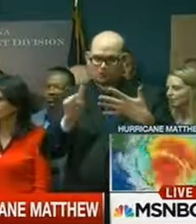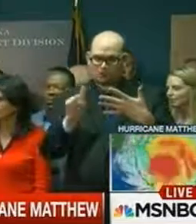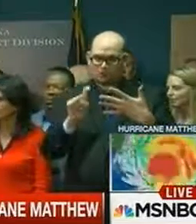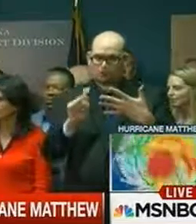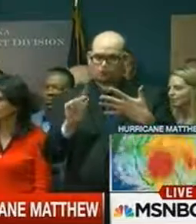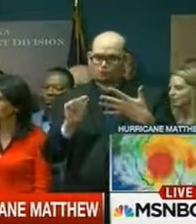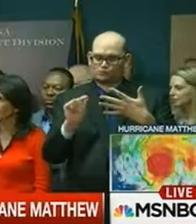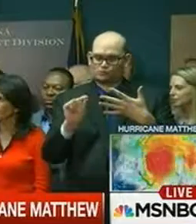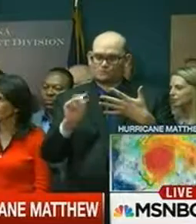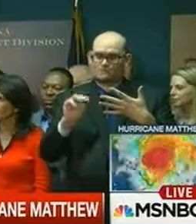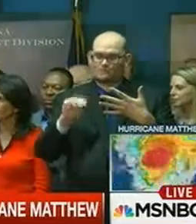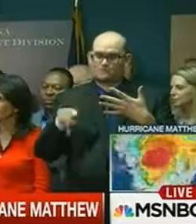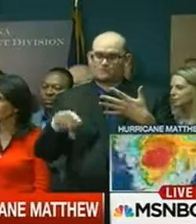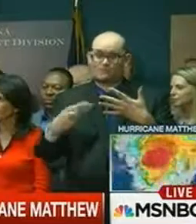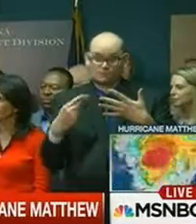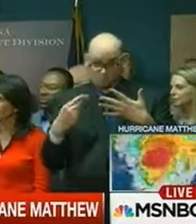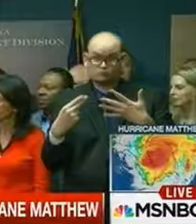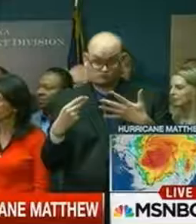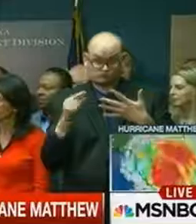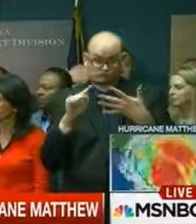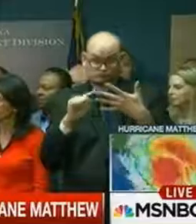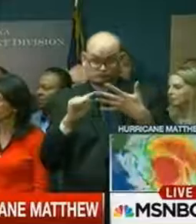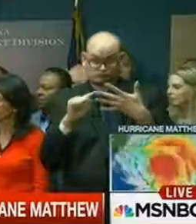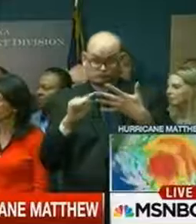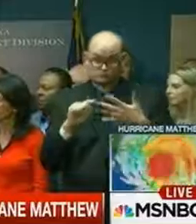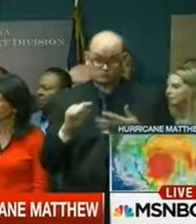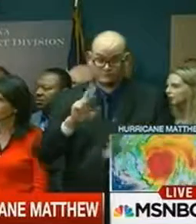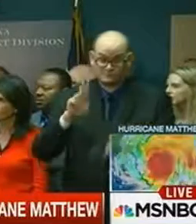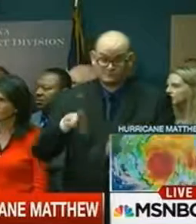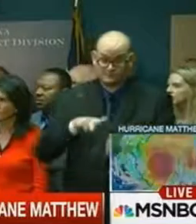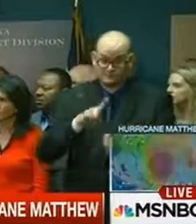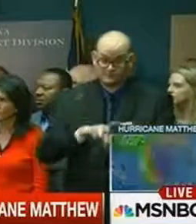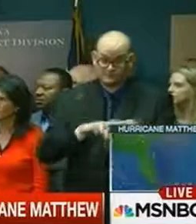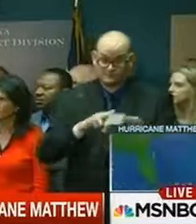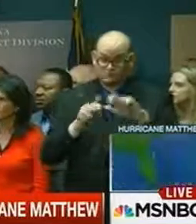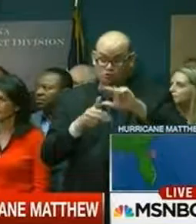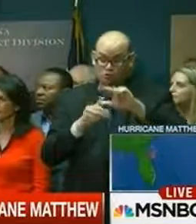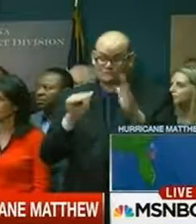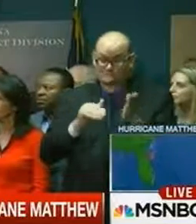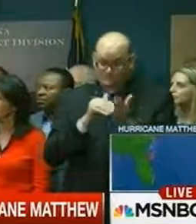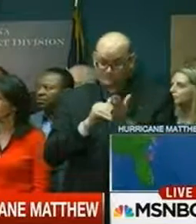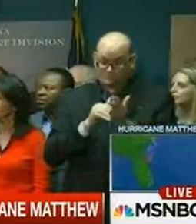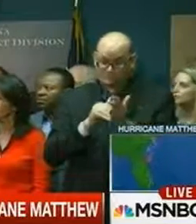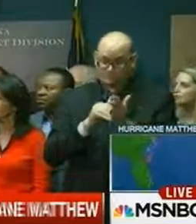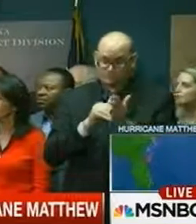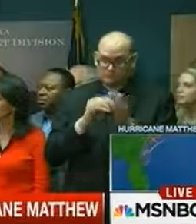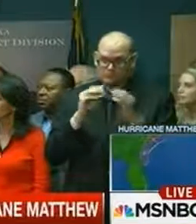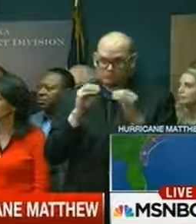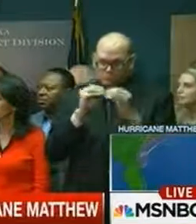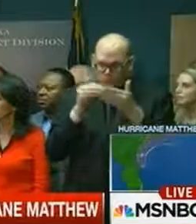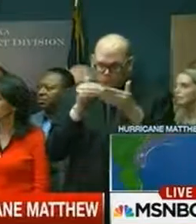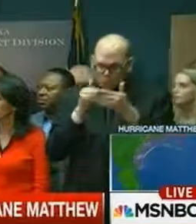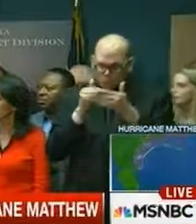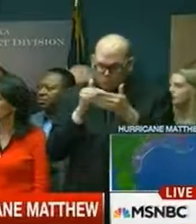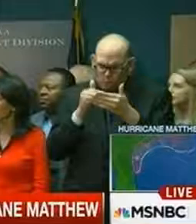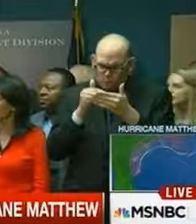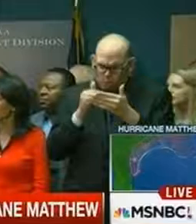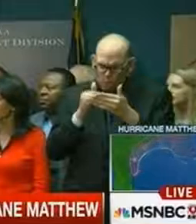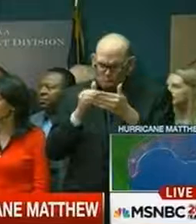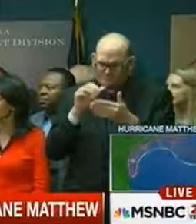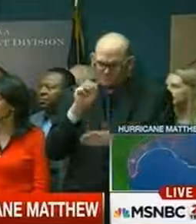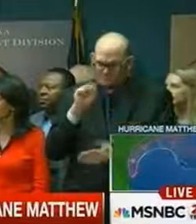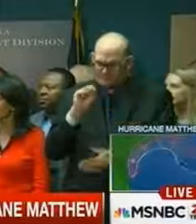from the National Hurricane Center has shifted a little bit closer to the South Carolina coast and a little bit farther north, closer to the Myrtle Beach area as